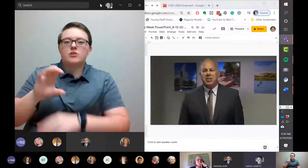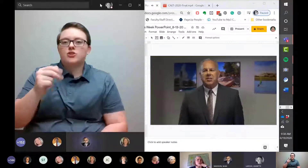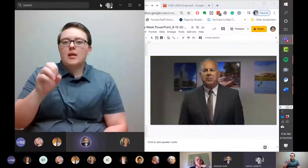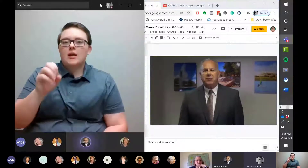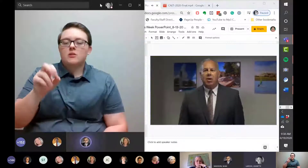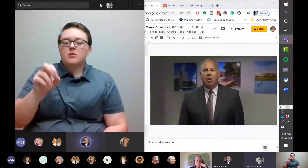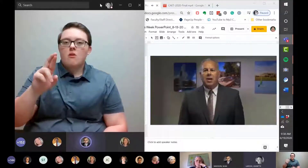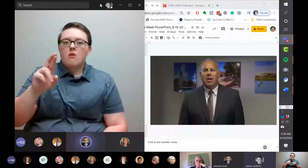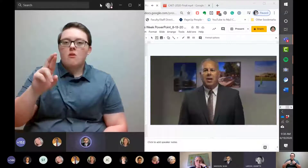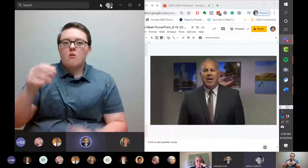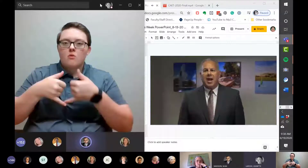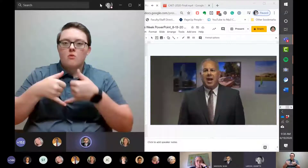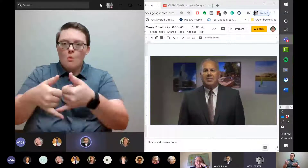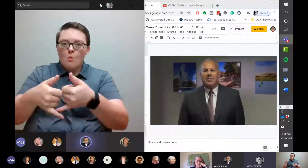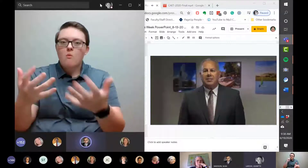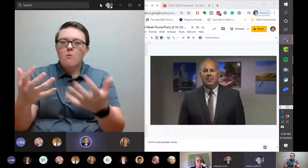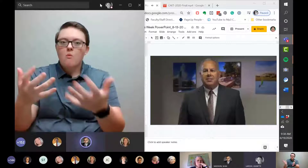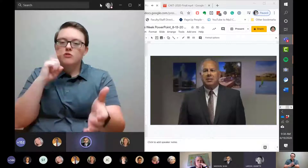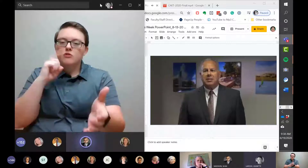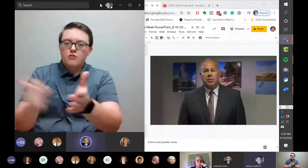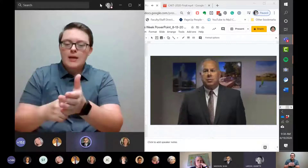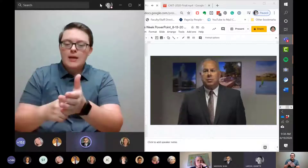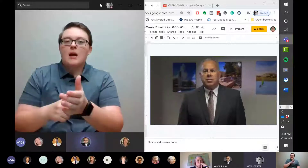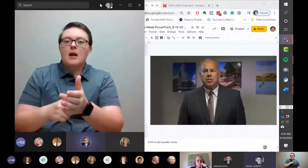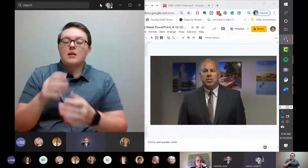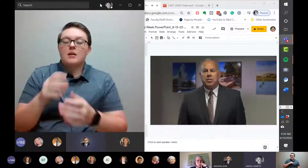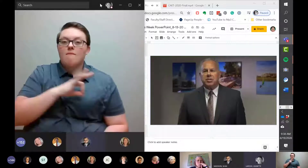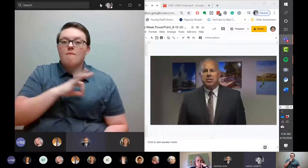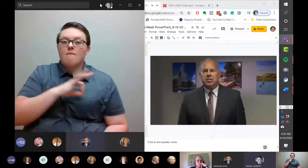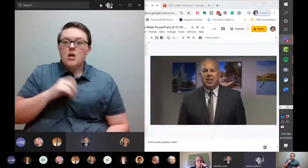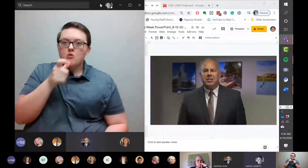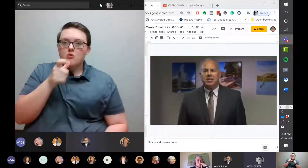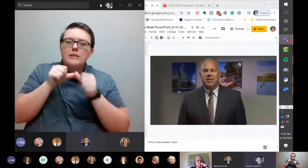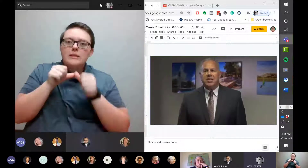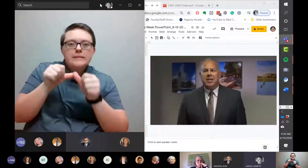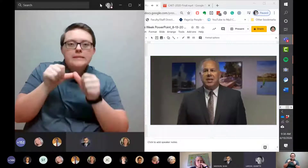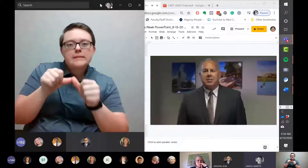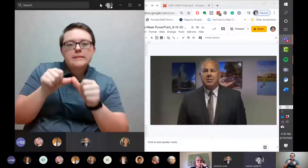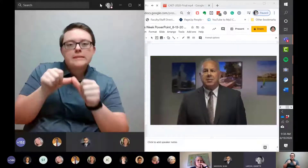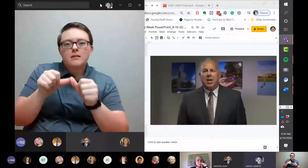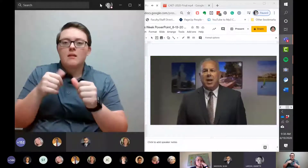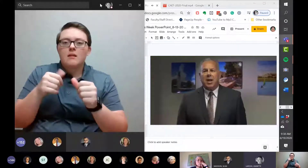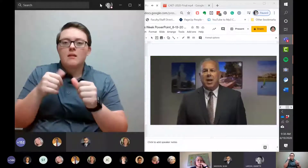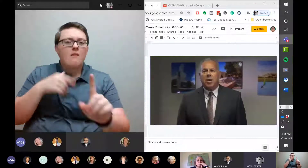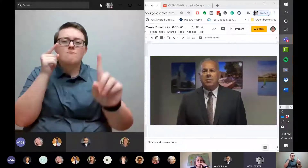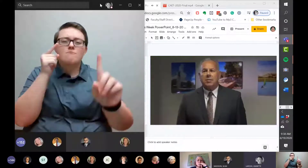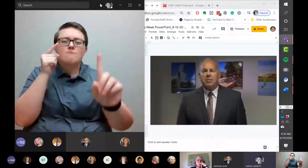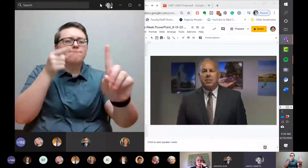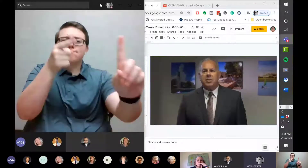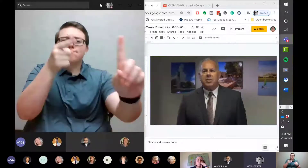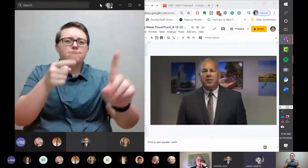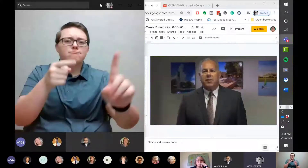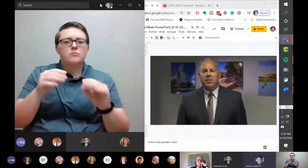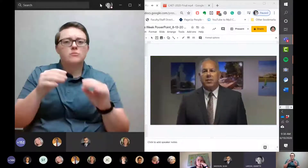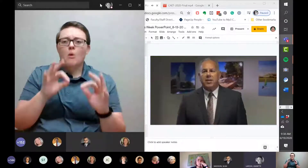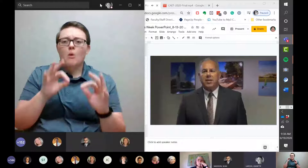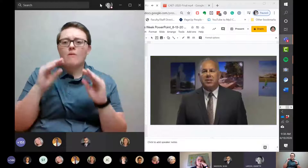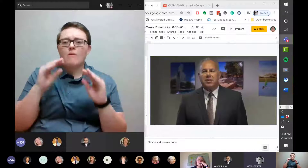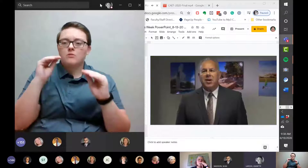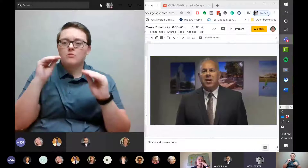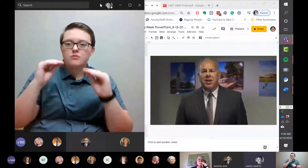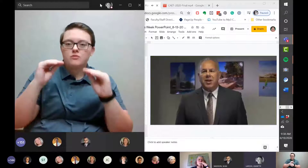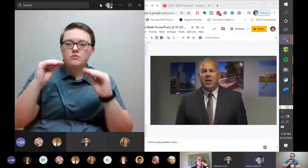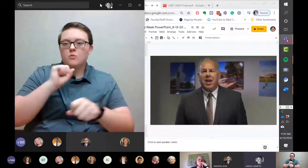who consistently perform at the highest level, contribute to their students' successes, and demonstrate an ongoing commitment to the